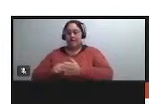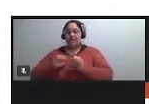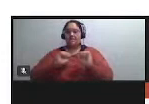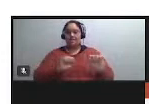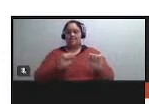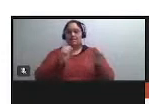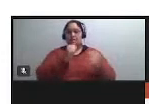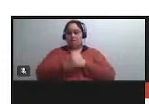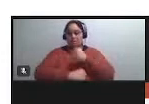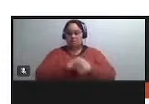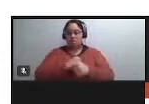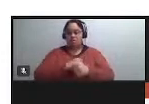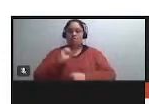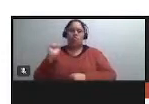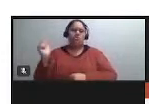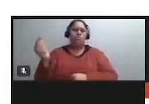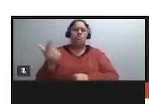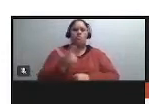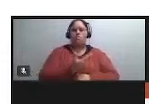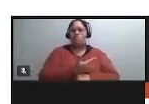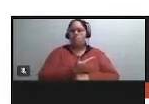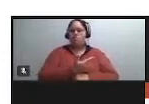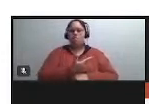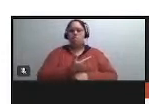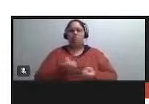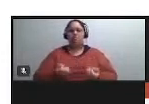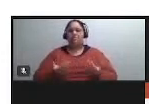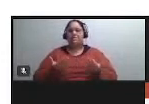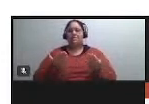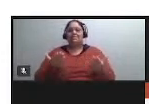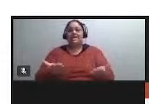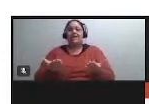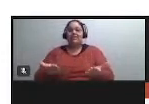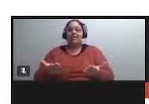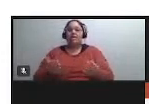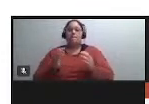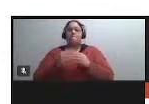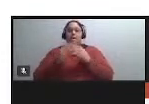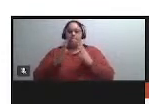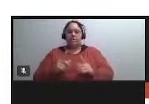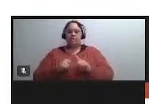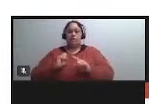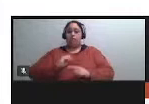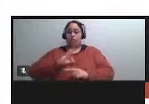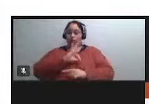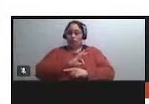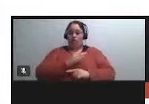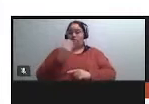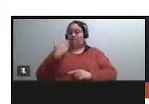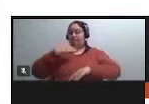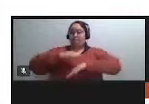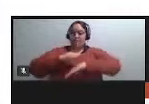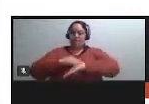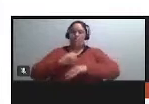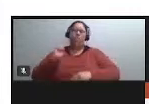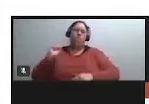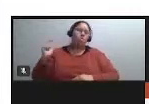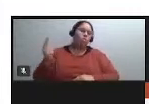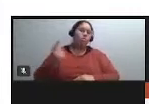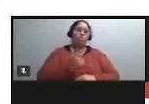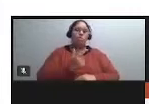year was that all serving members and employees at that stage would